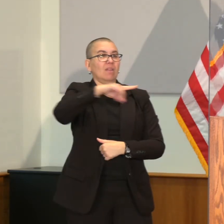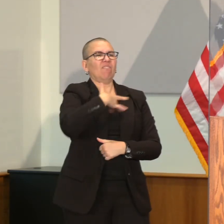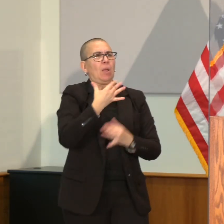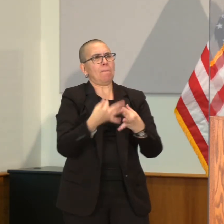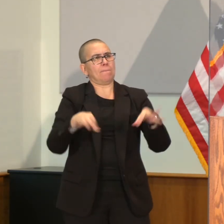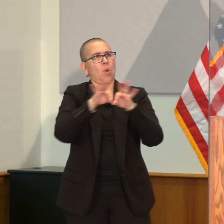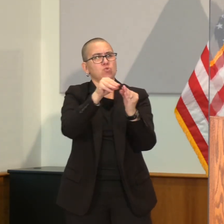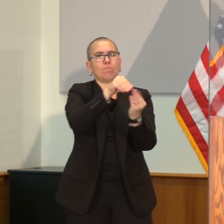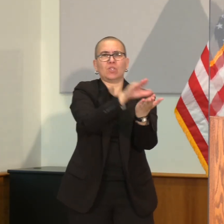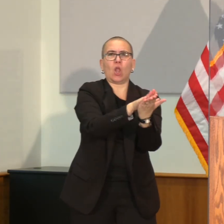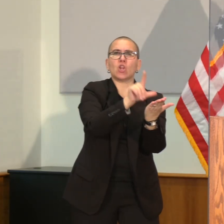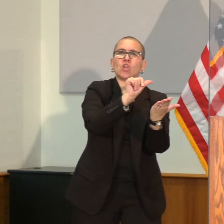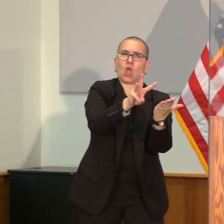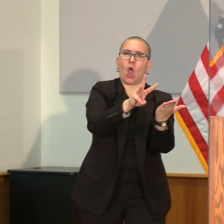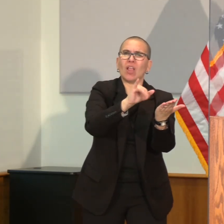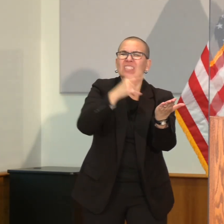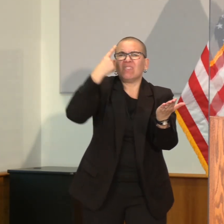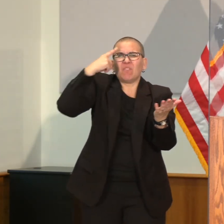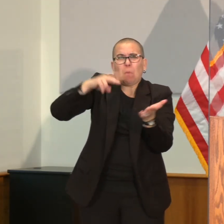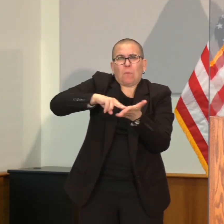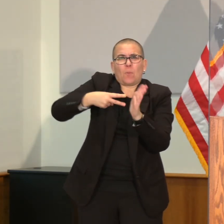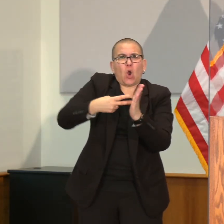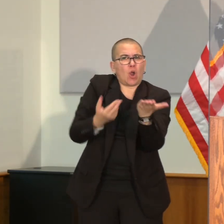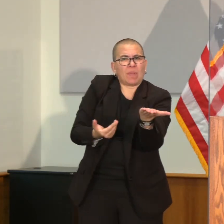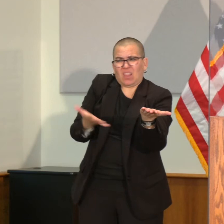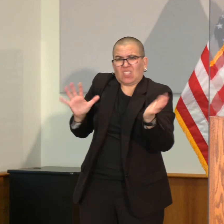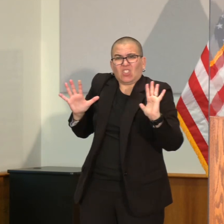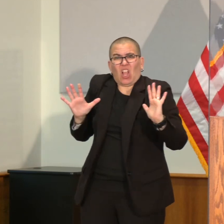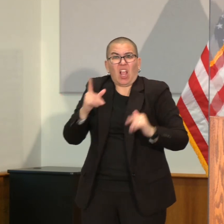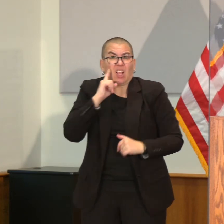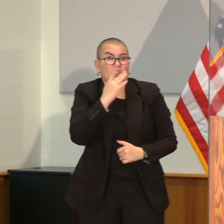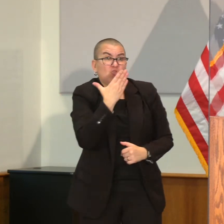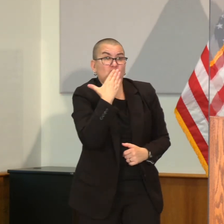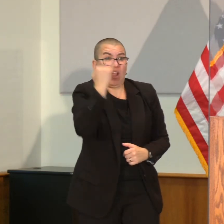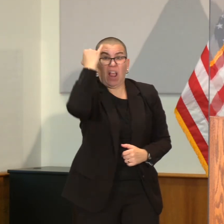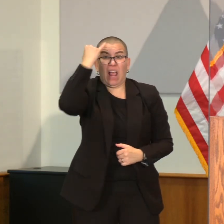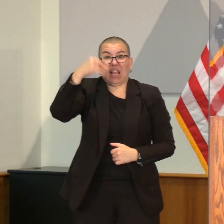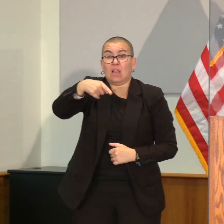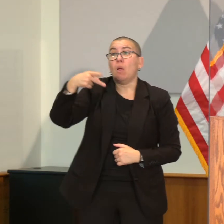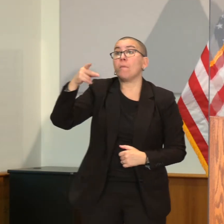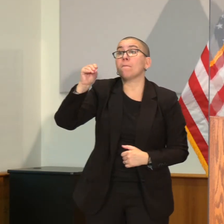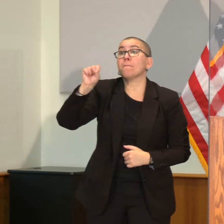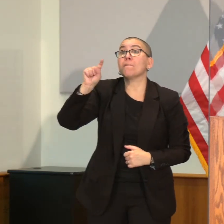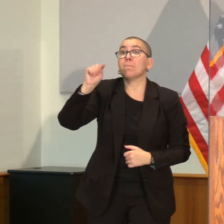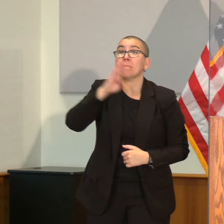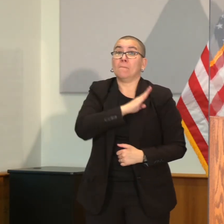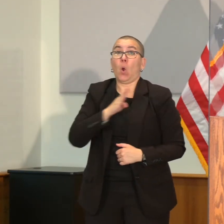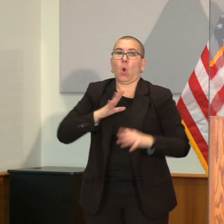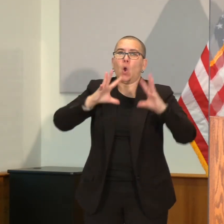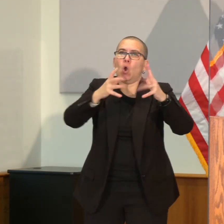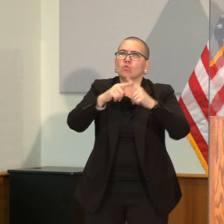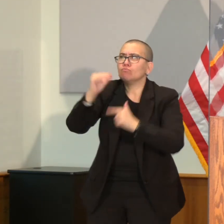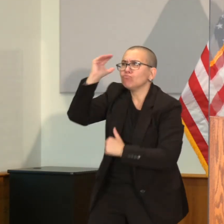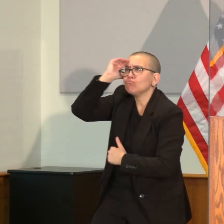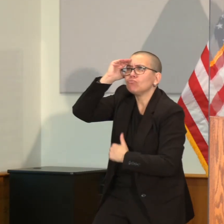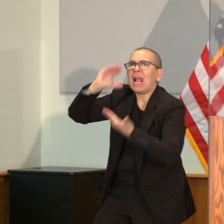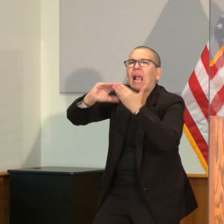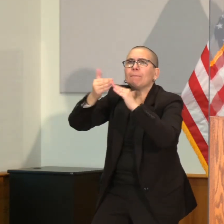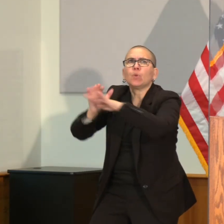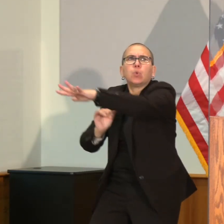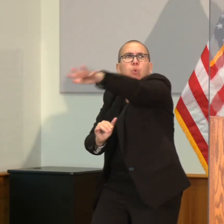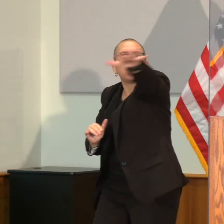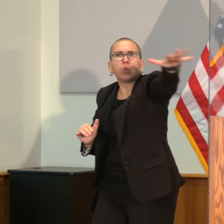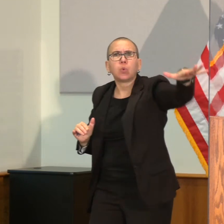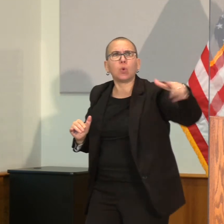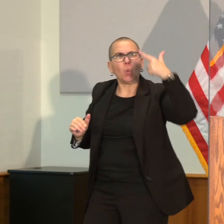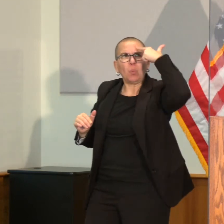all Minnesotans. But I do think that was a great step from the post board. I think it tells you that they're listening to the community and that they're saying that this is a moment and they're trying to meet